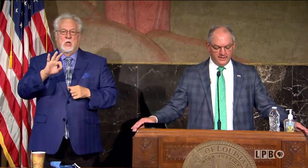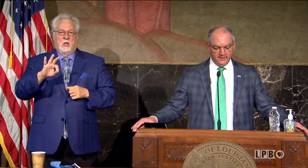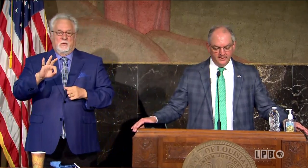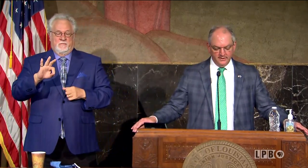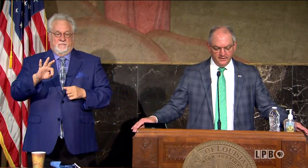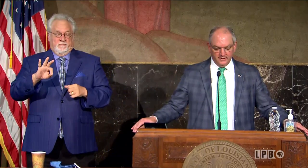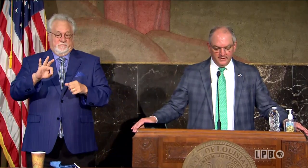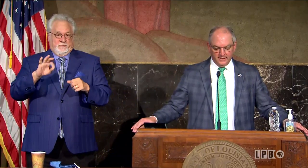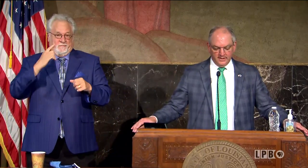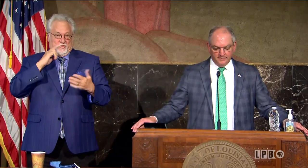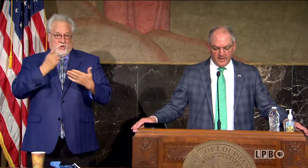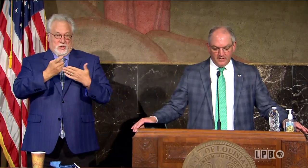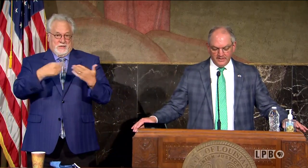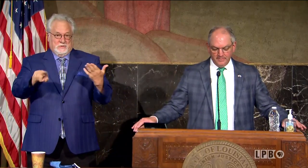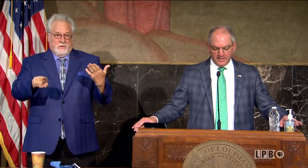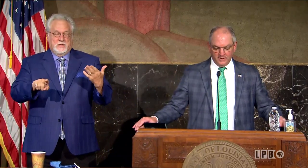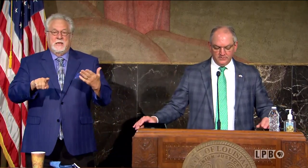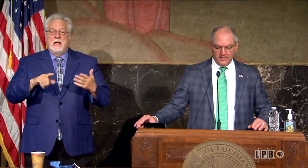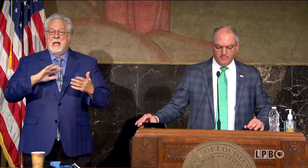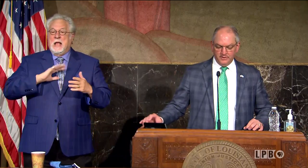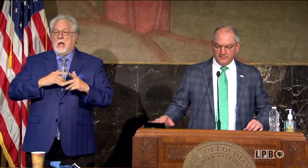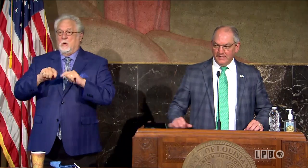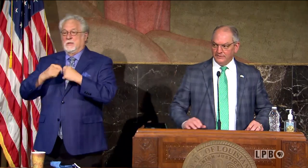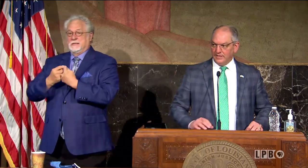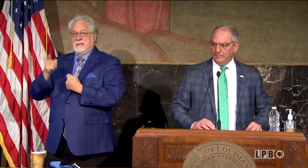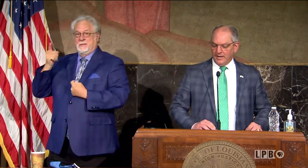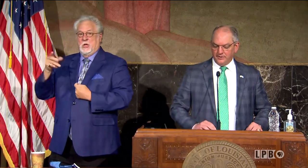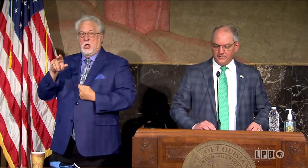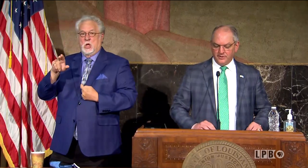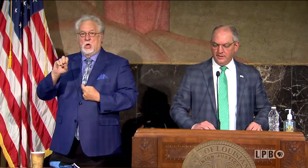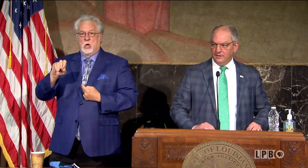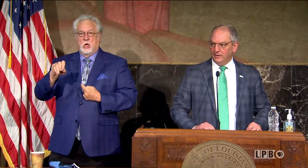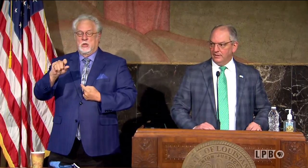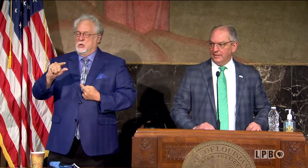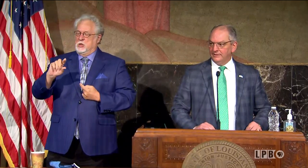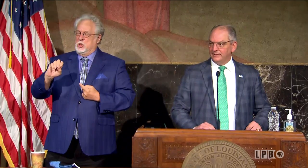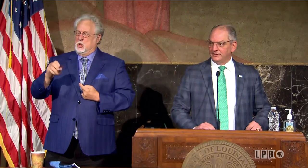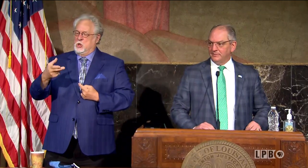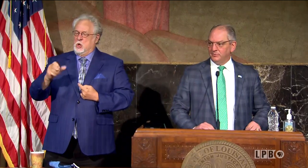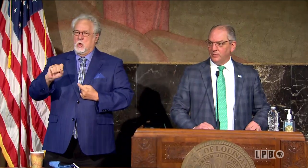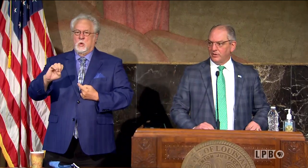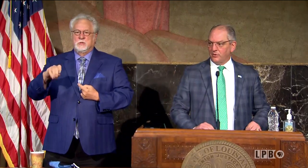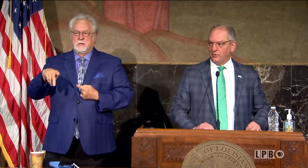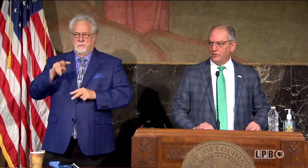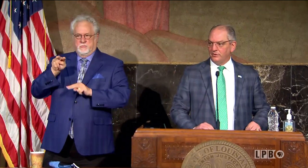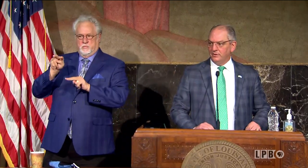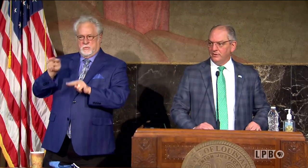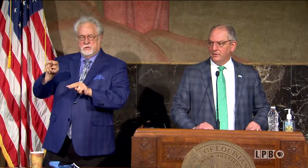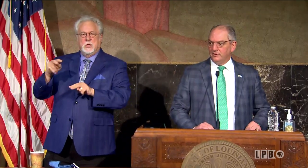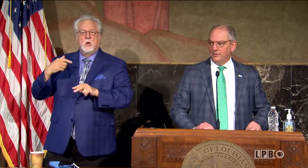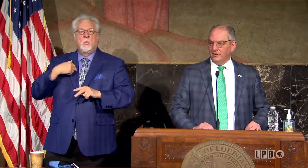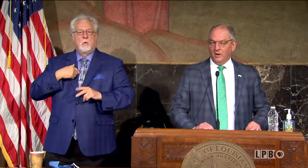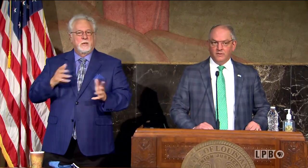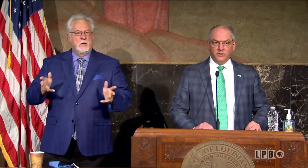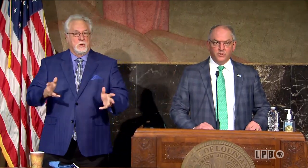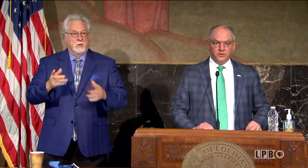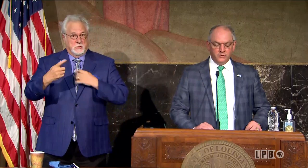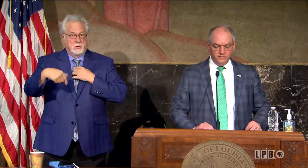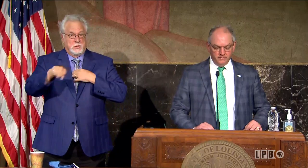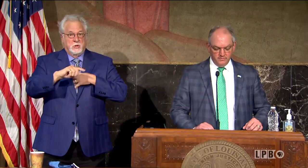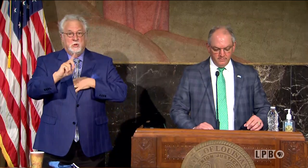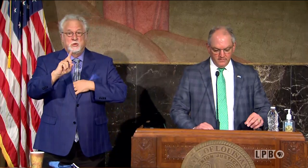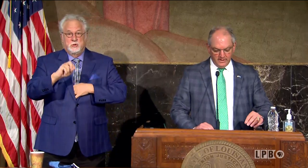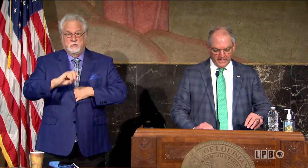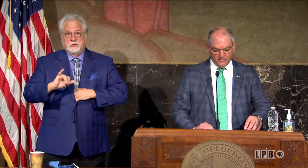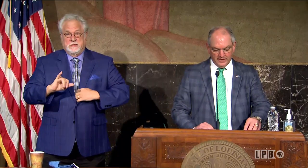next week. Our team at GOSEP is obviously monitoring these systems. We encourage all of you to